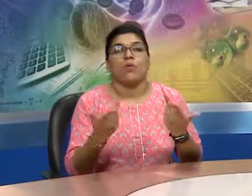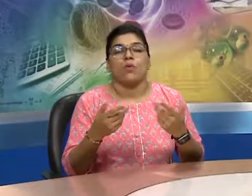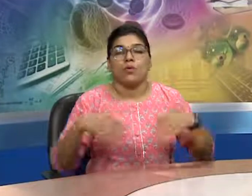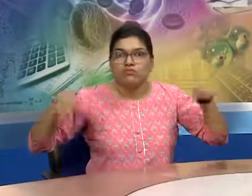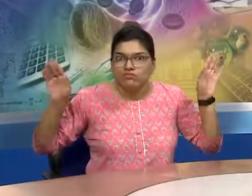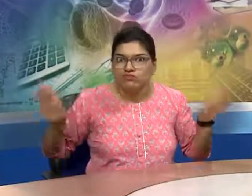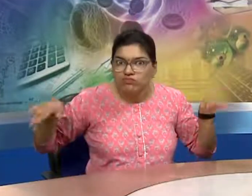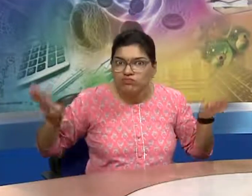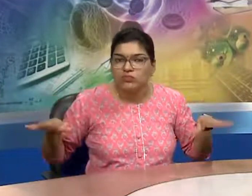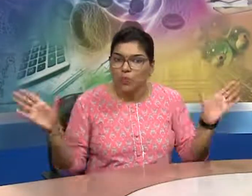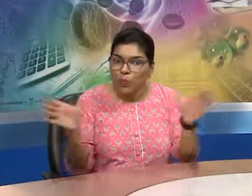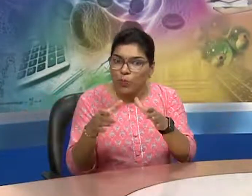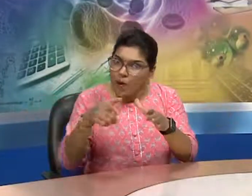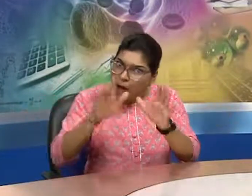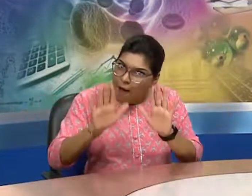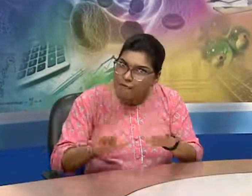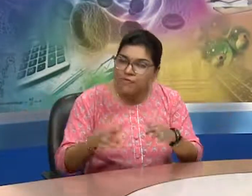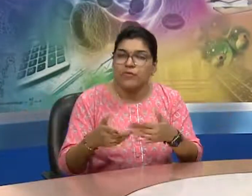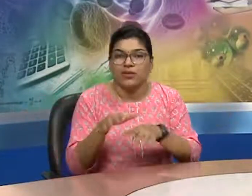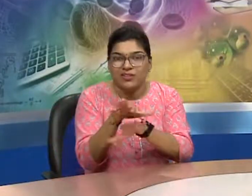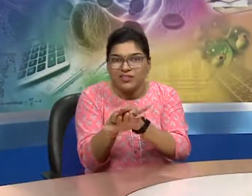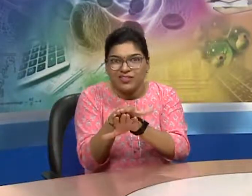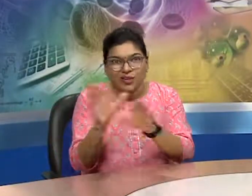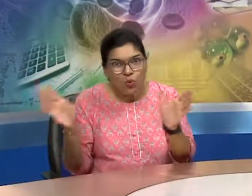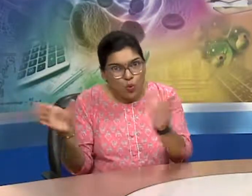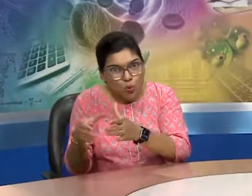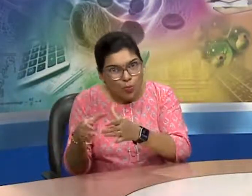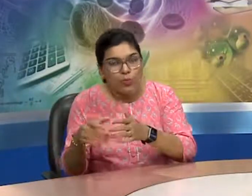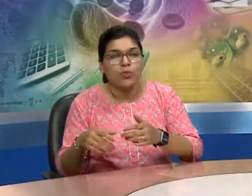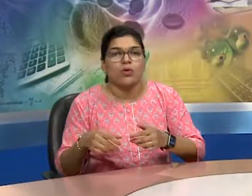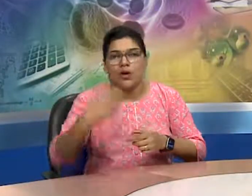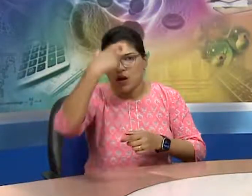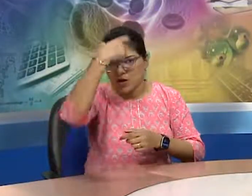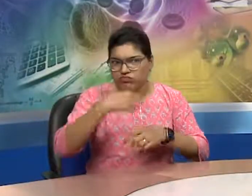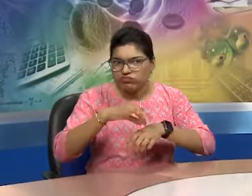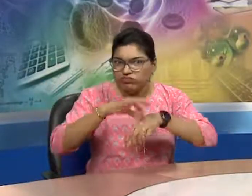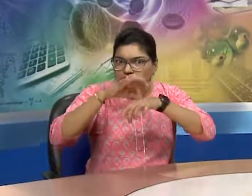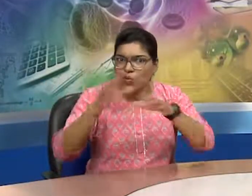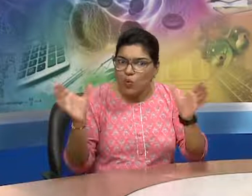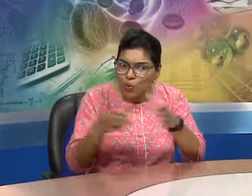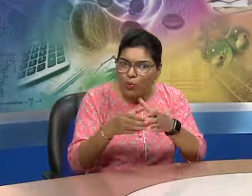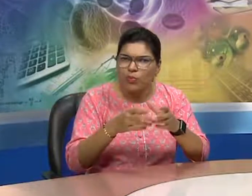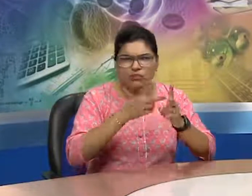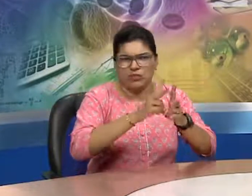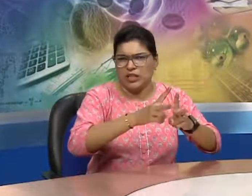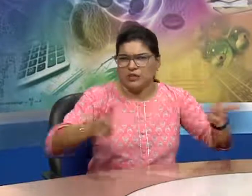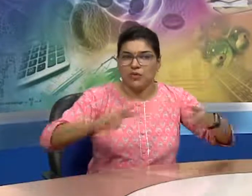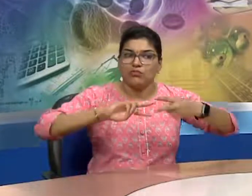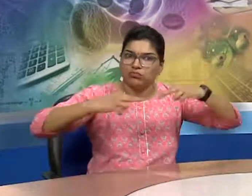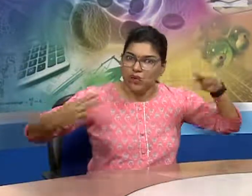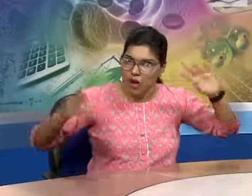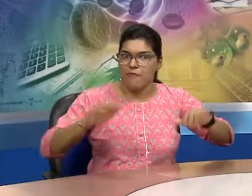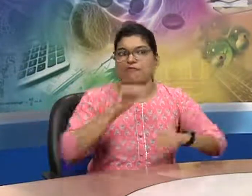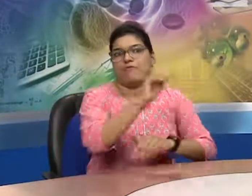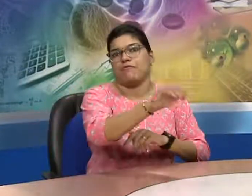Animals, plants, trees, birds, fish, human, any